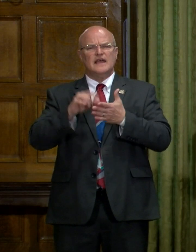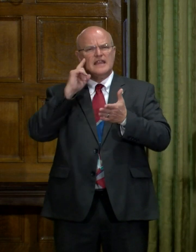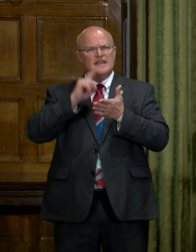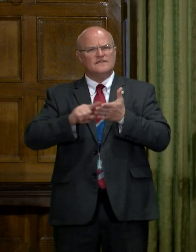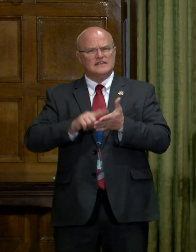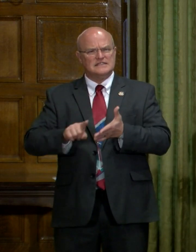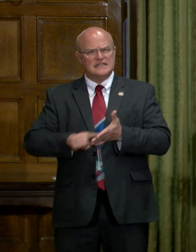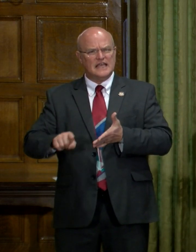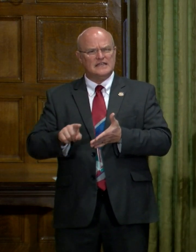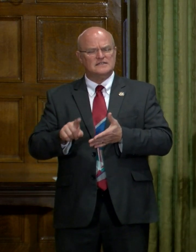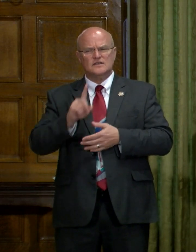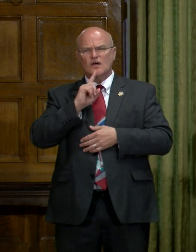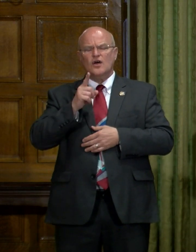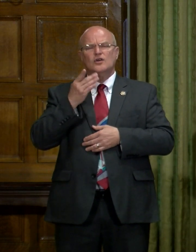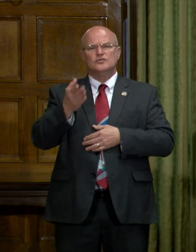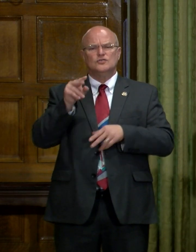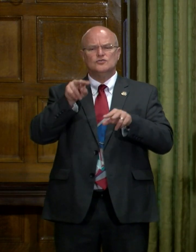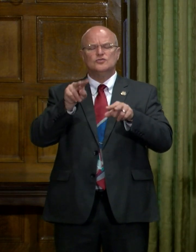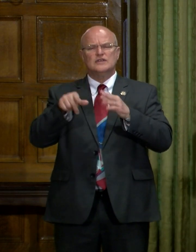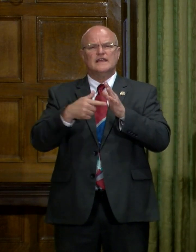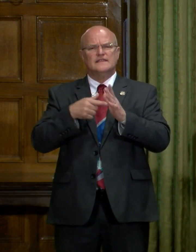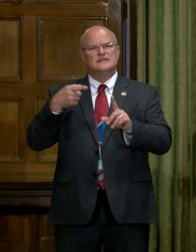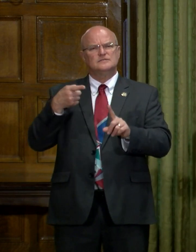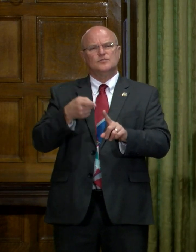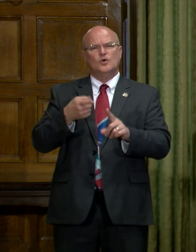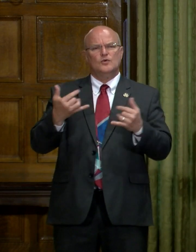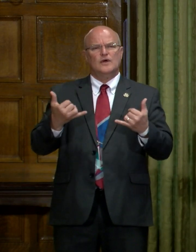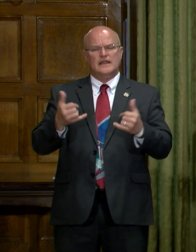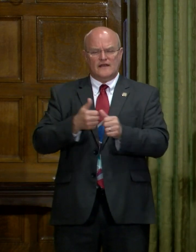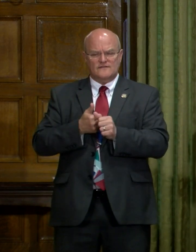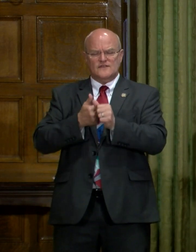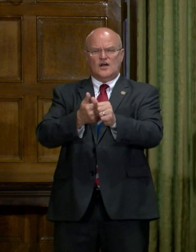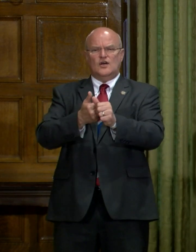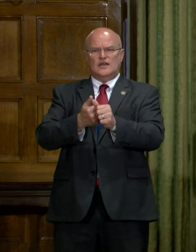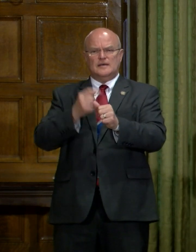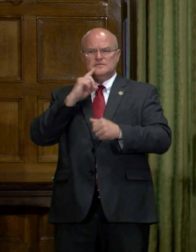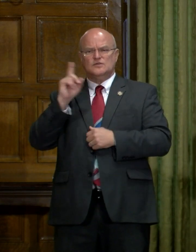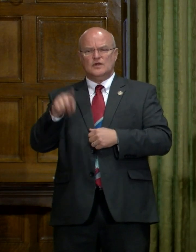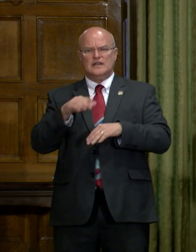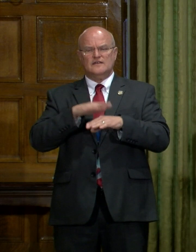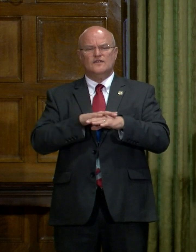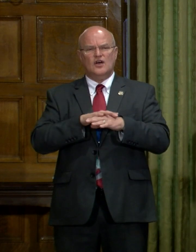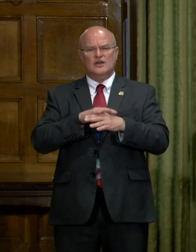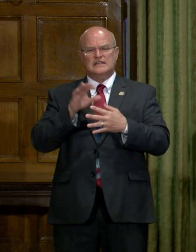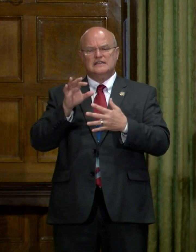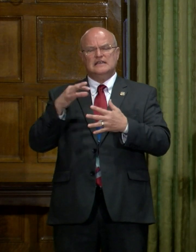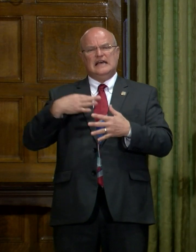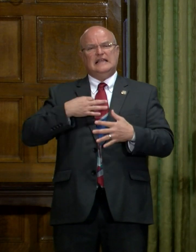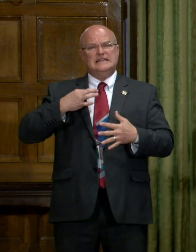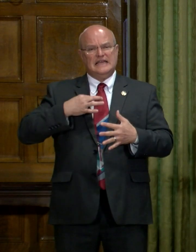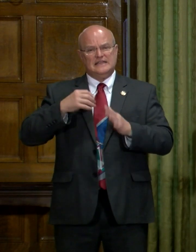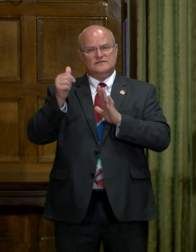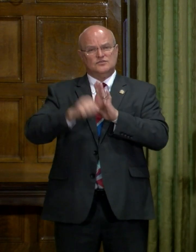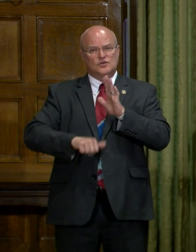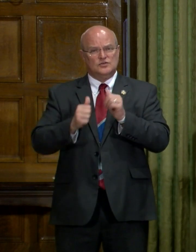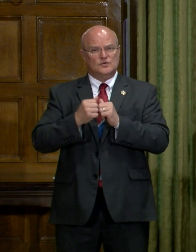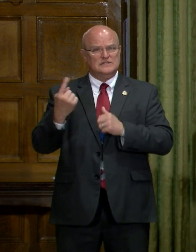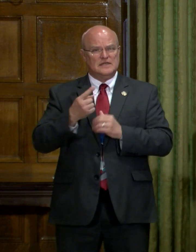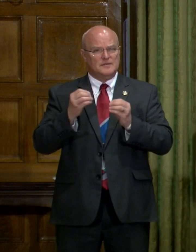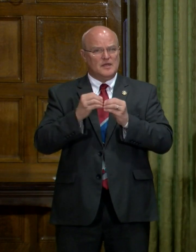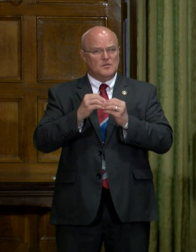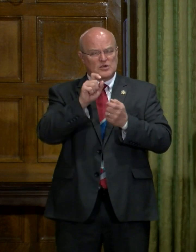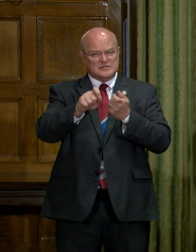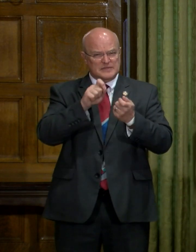investigation, and are you looking at this point following up the directive on elective surgeries with something